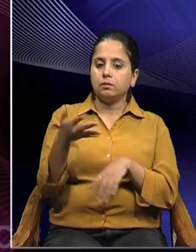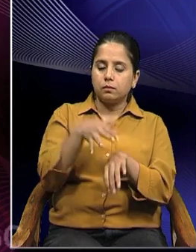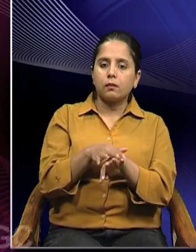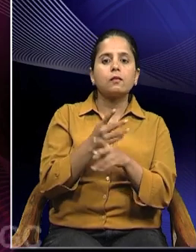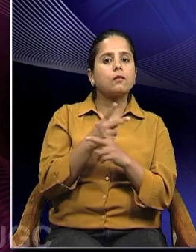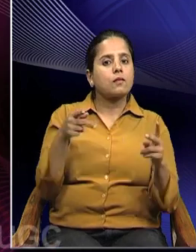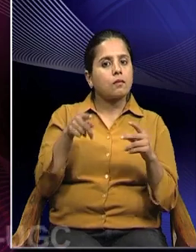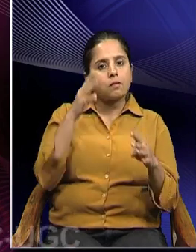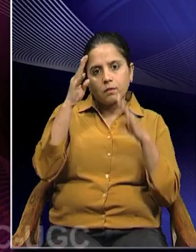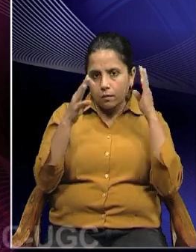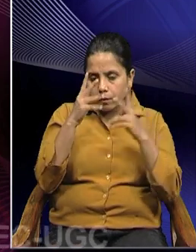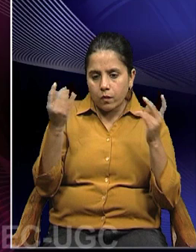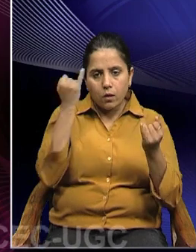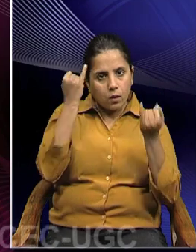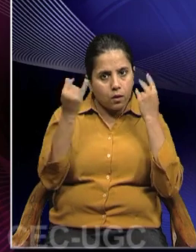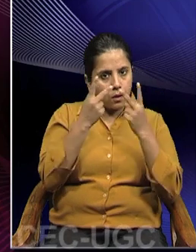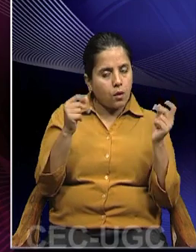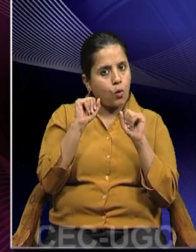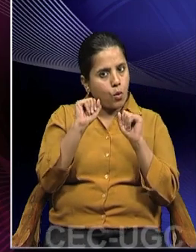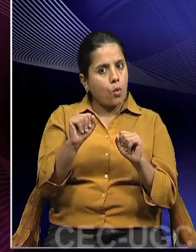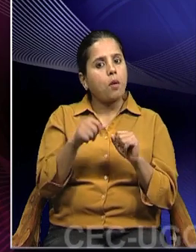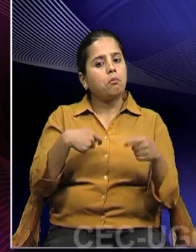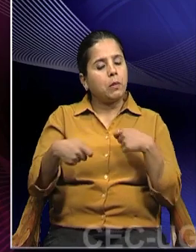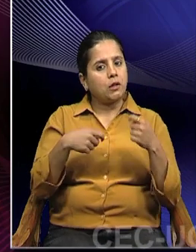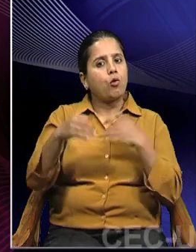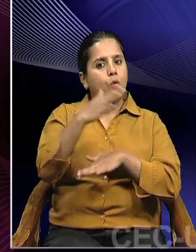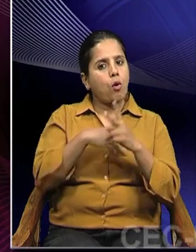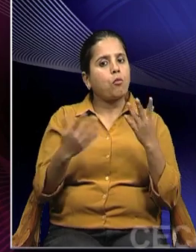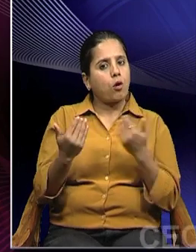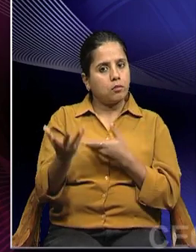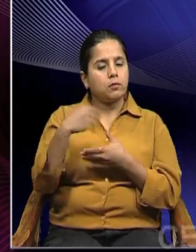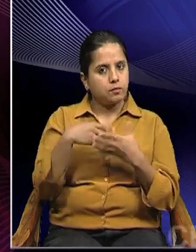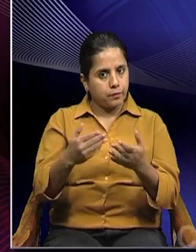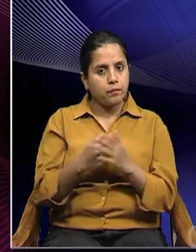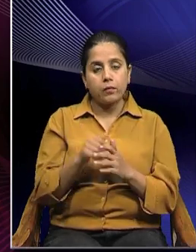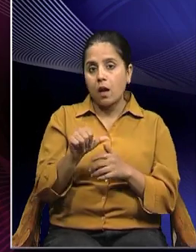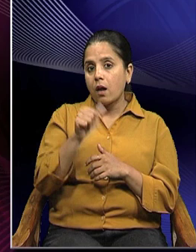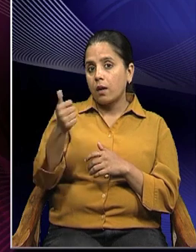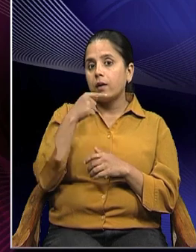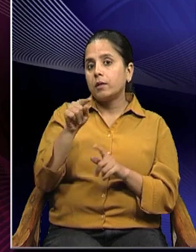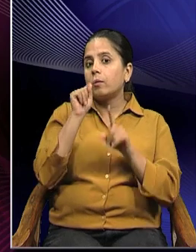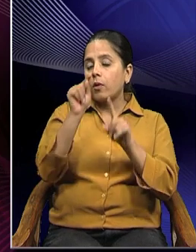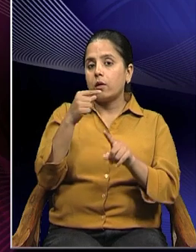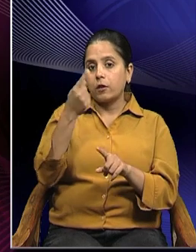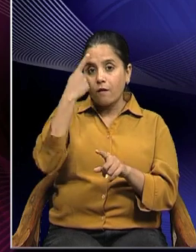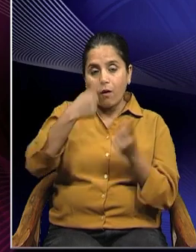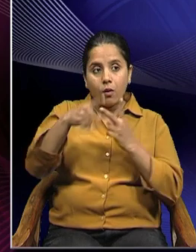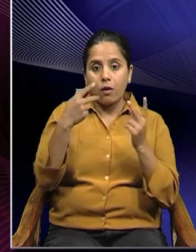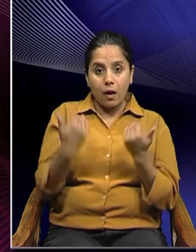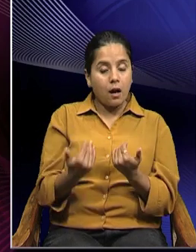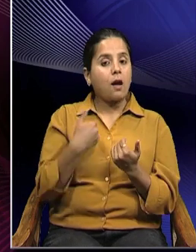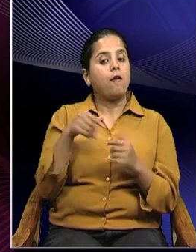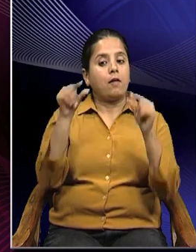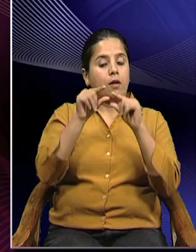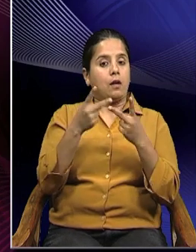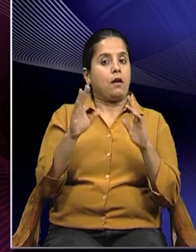incorporating creativity and innovation into your business organization. Another point for which we have a